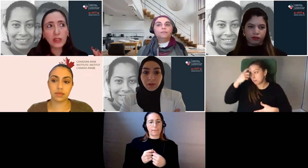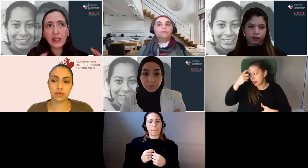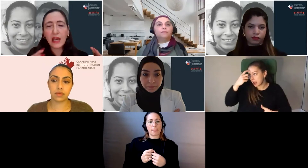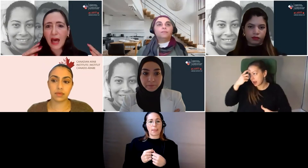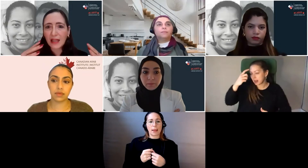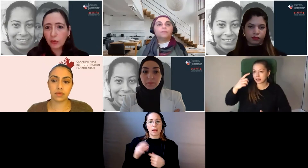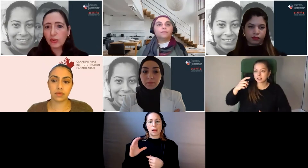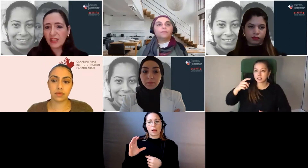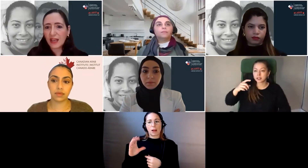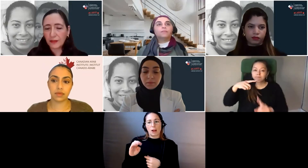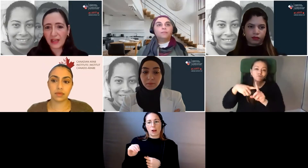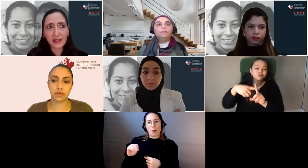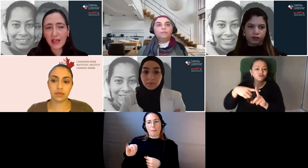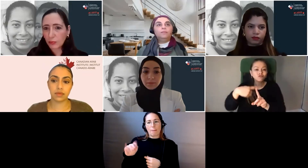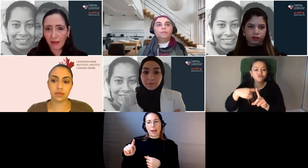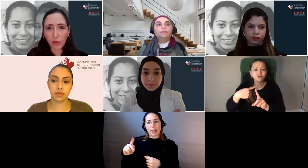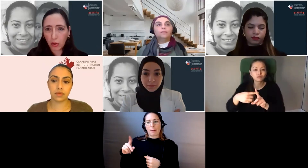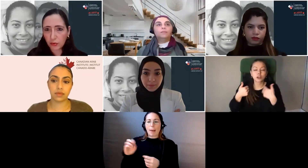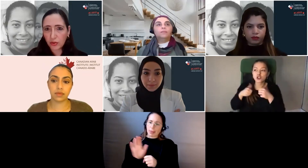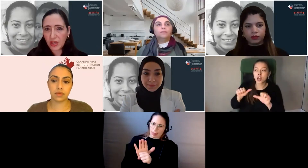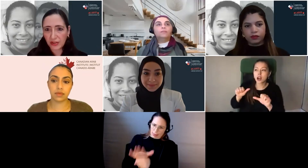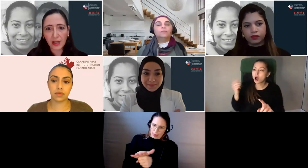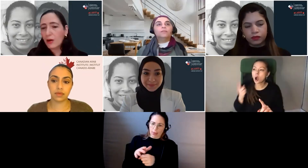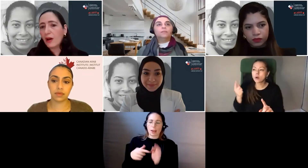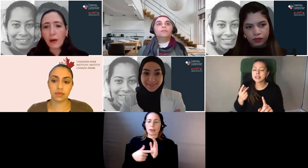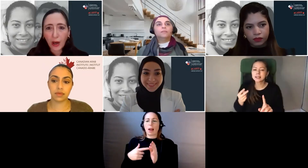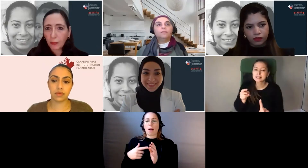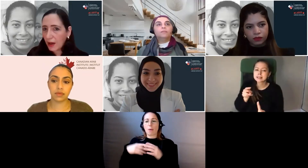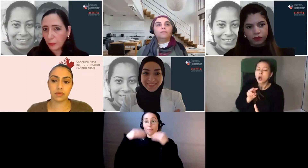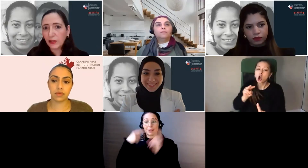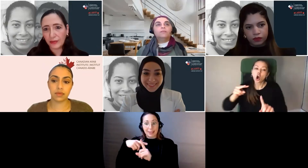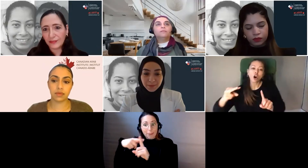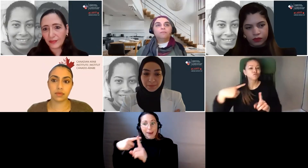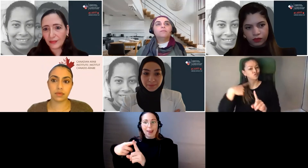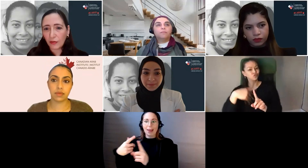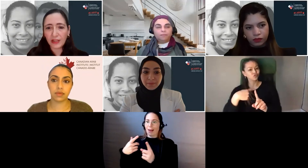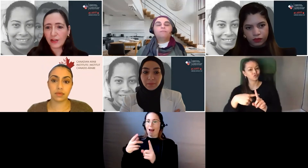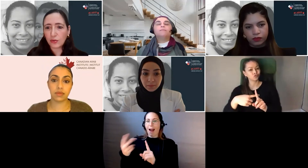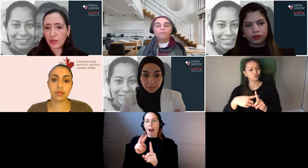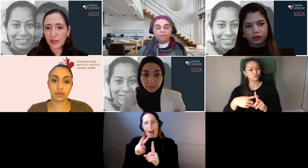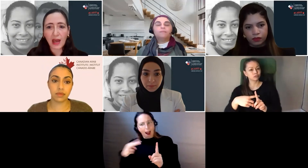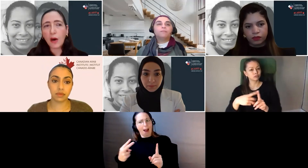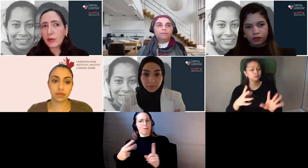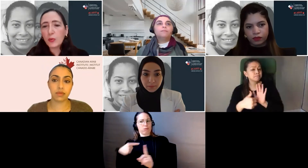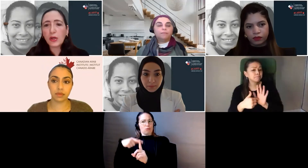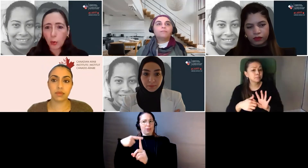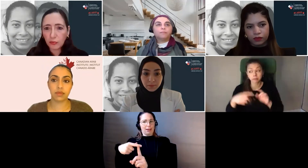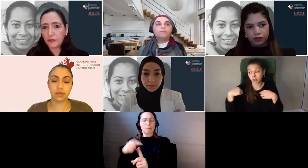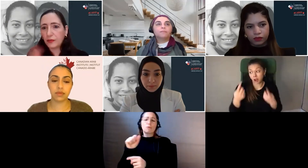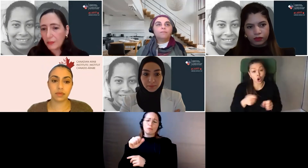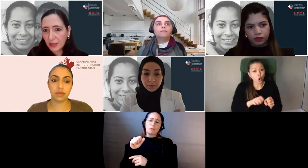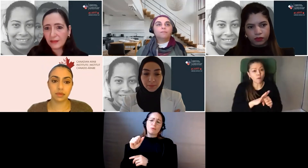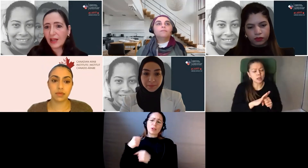and looking at the good side of things. Yes, we have COVID for 2 years. What have we learned over the last 2 years? How can we